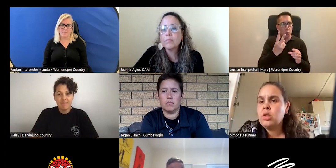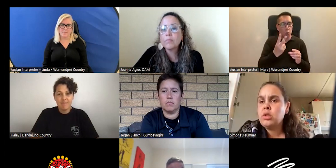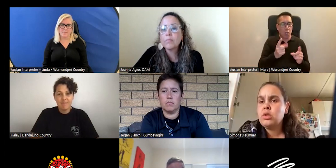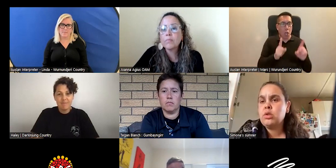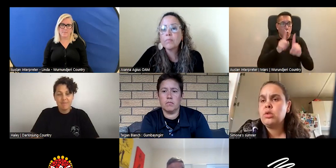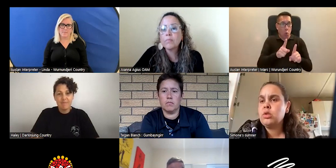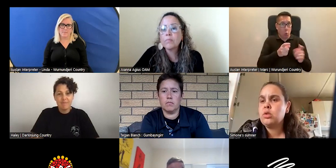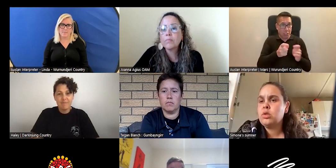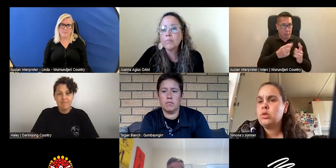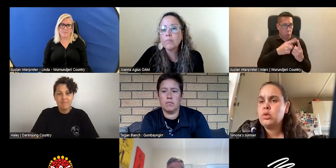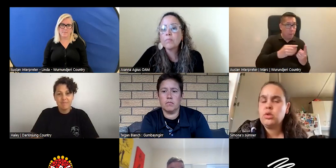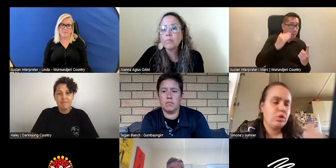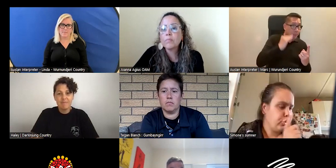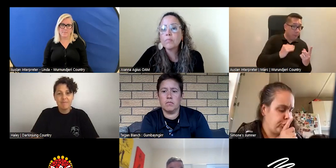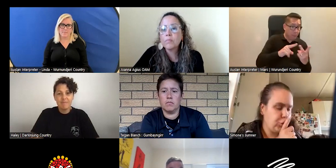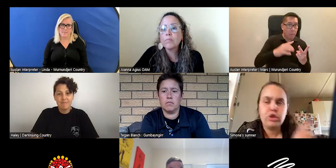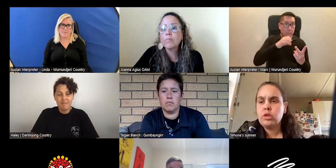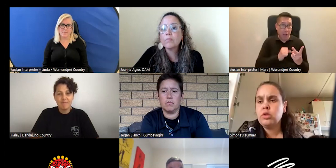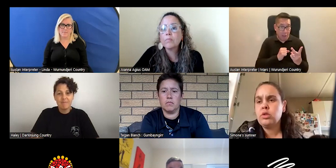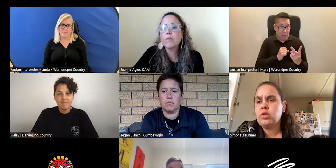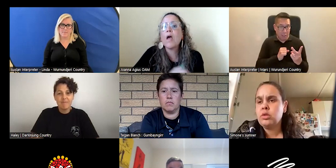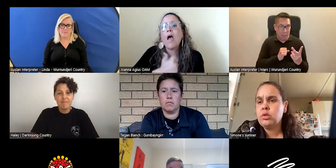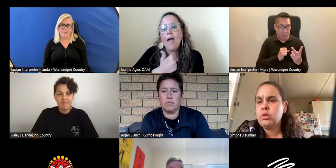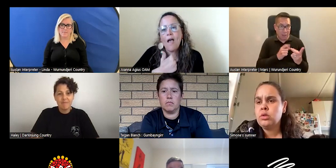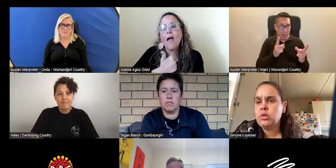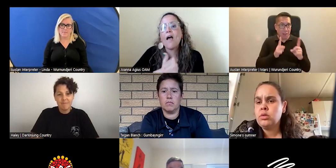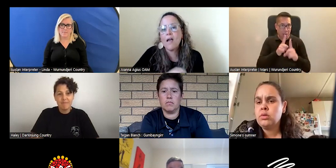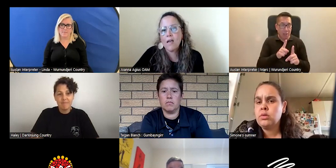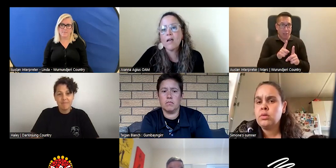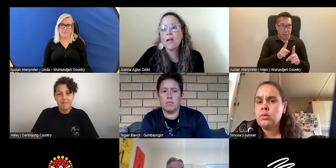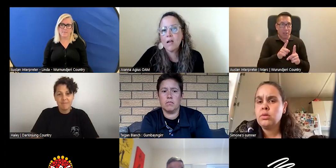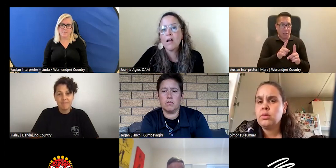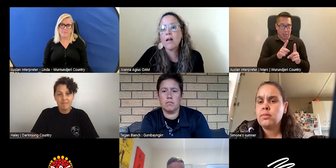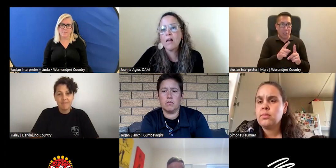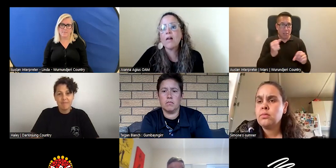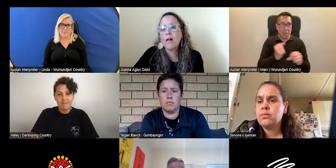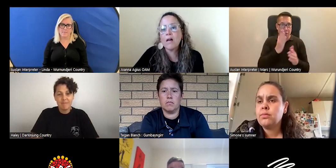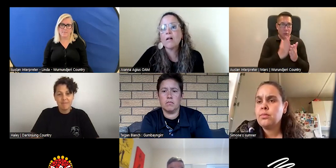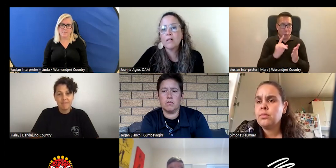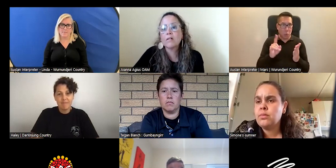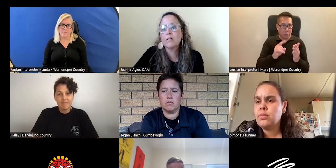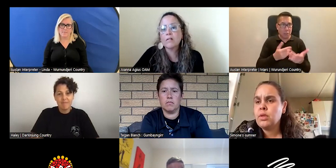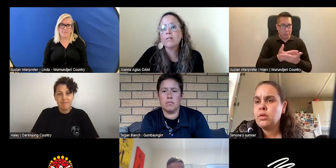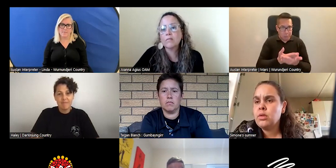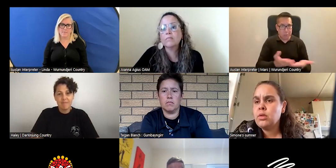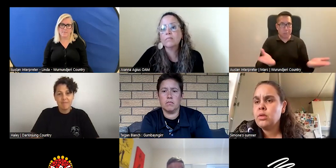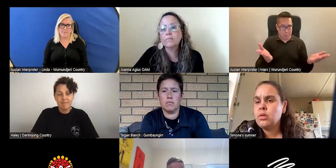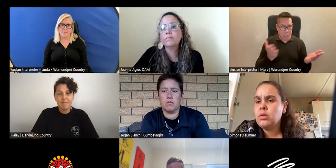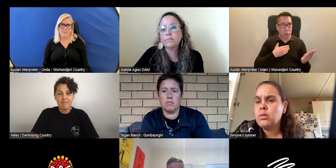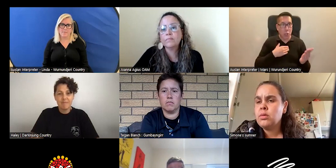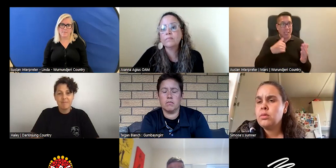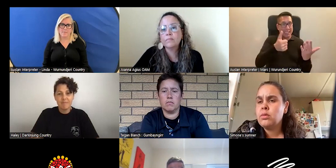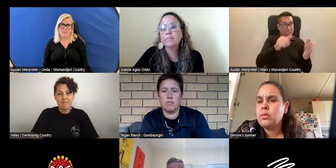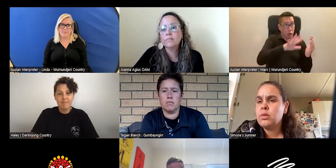1 male, 1 female, and they will take up the positions and formulate the state voice. So 6 regions,